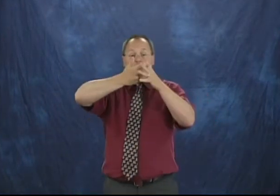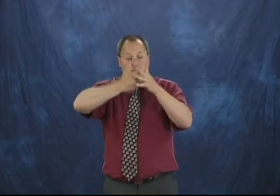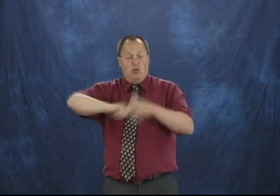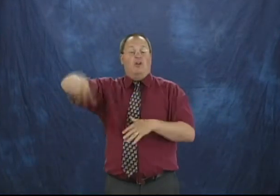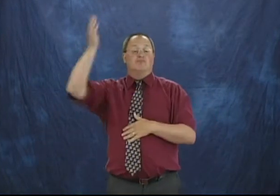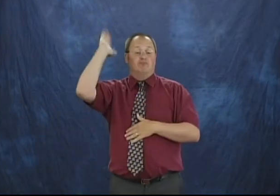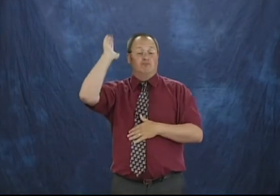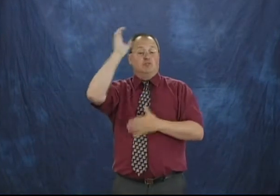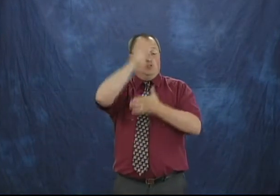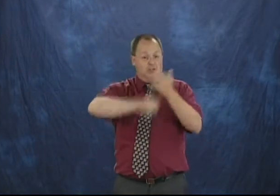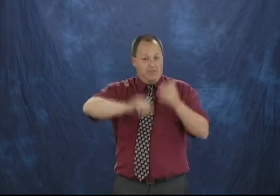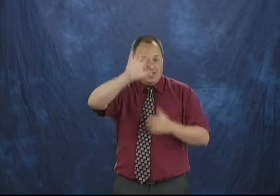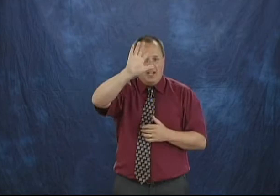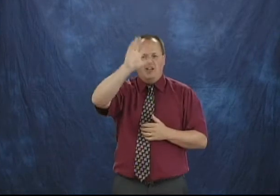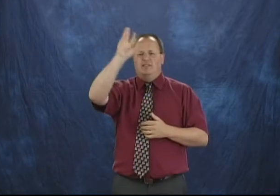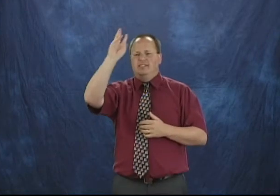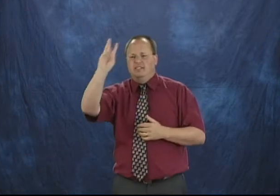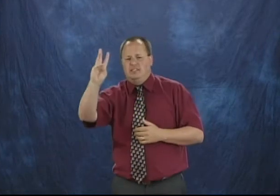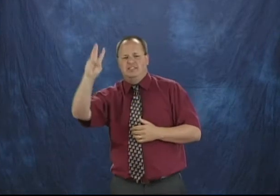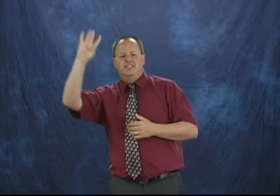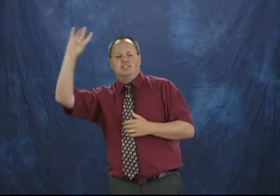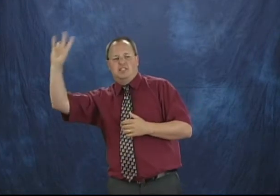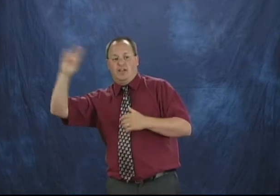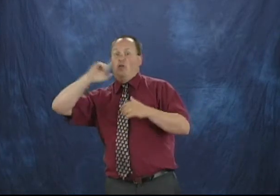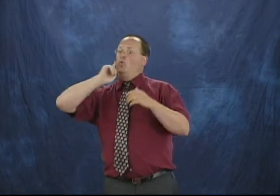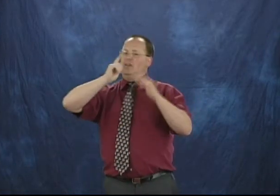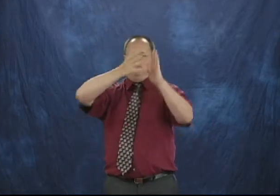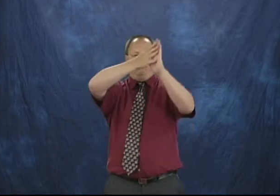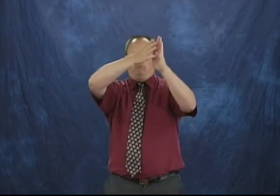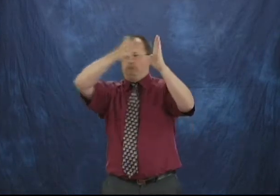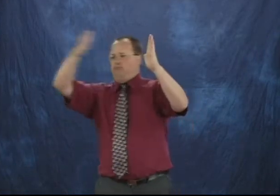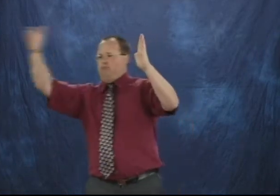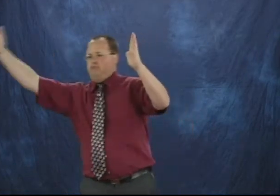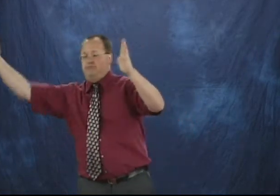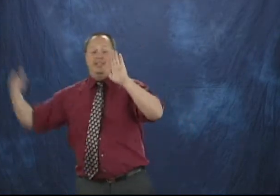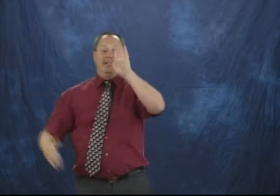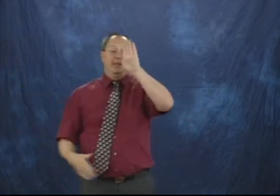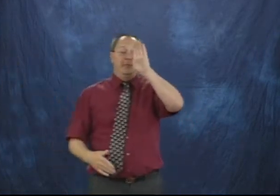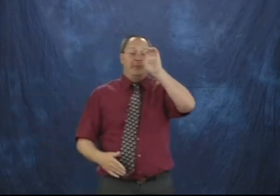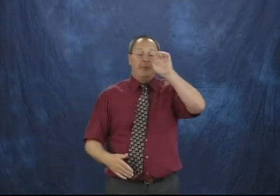5. And this sermon continues through Matthew 5, 6, and 7.